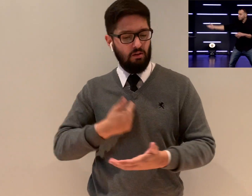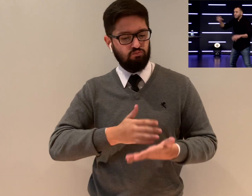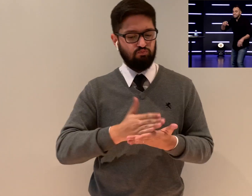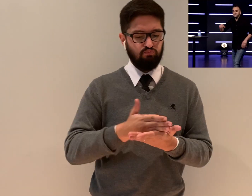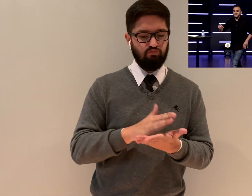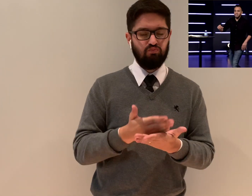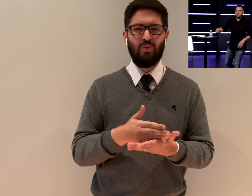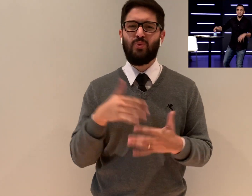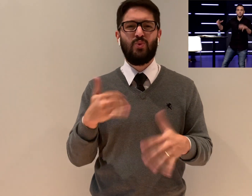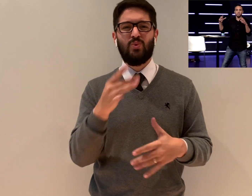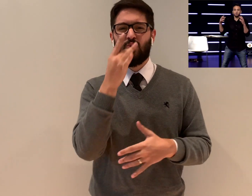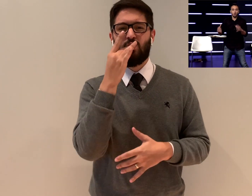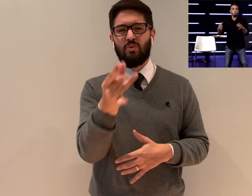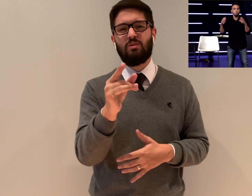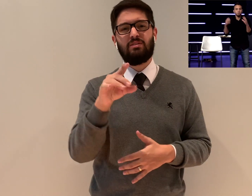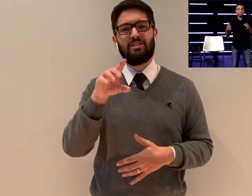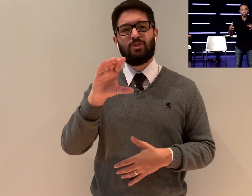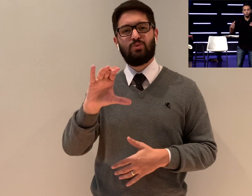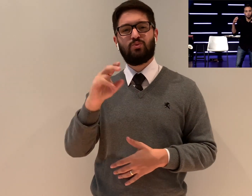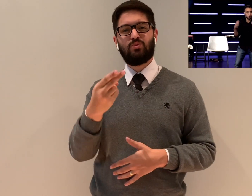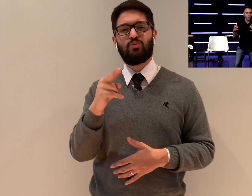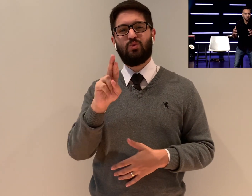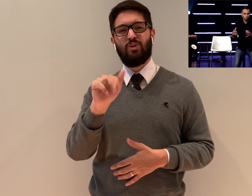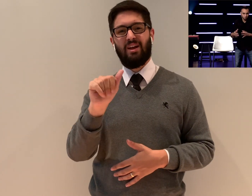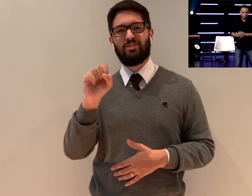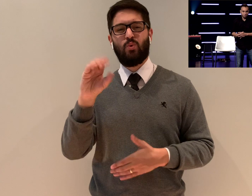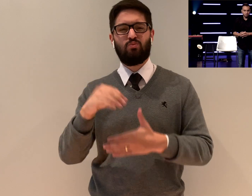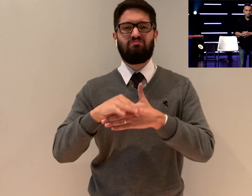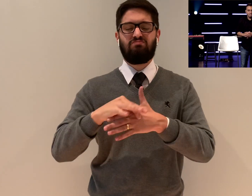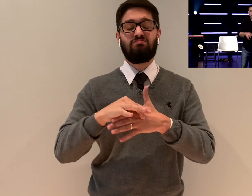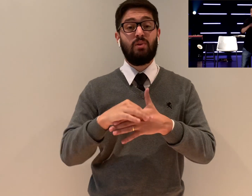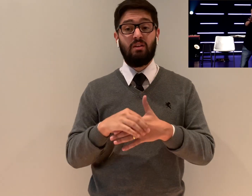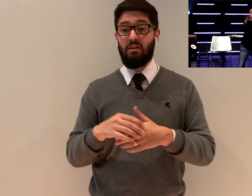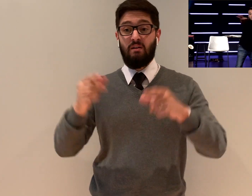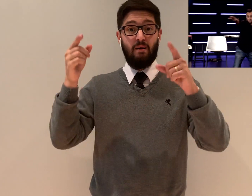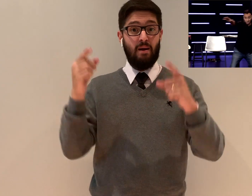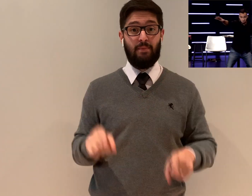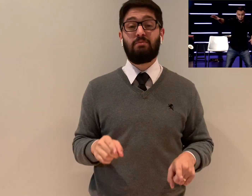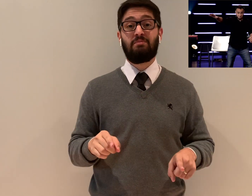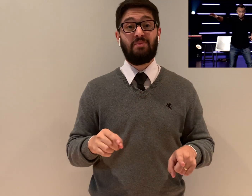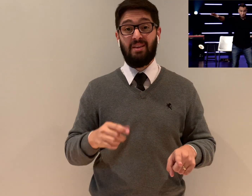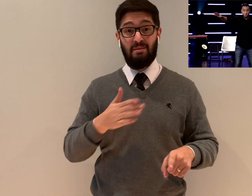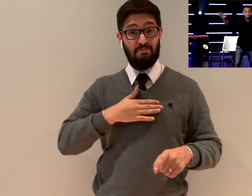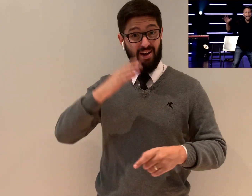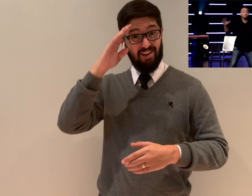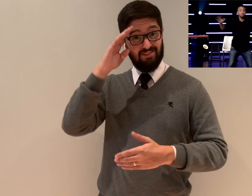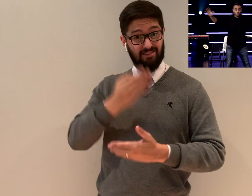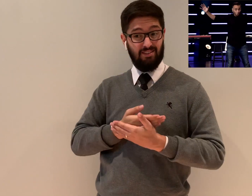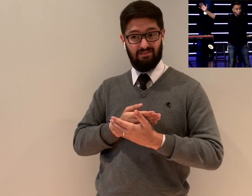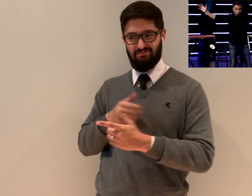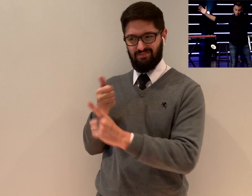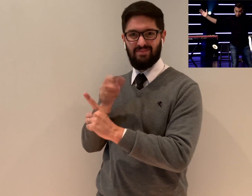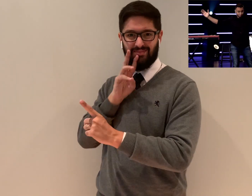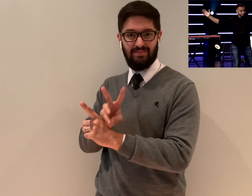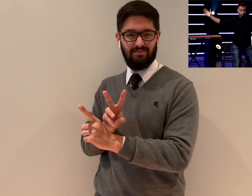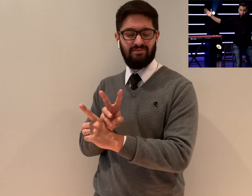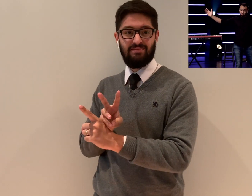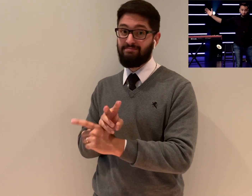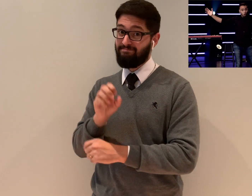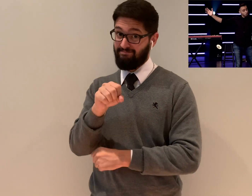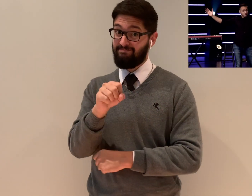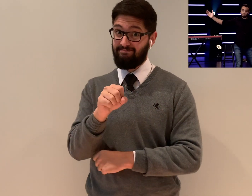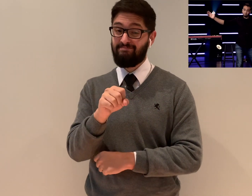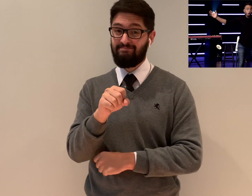I'm grilling this incredible piece of churrasco. And all of a sudden, my six-year-old son,